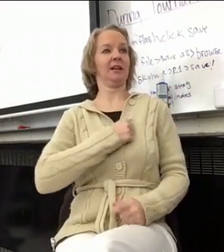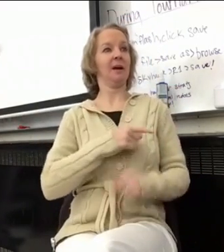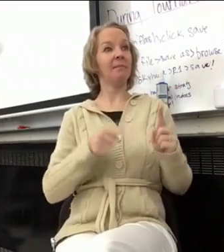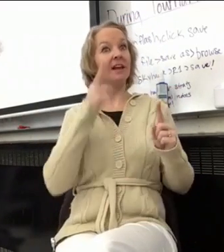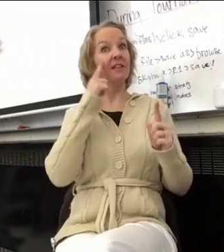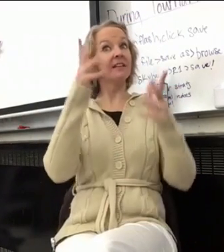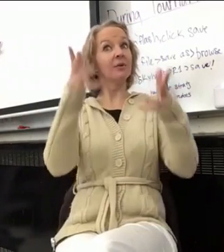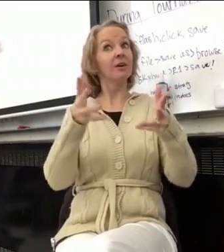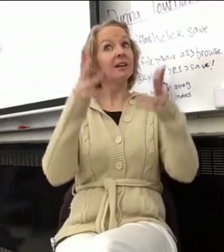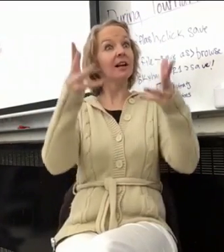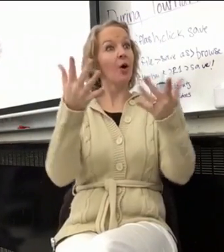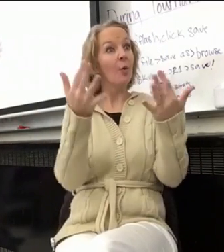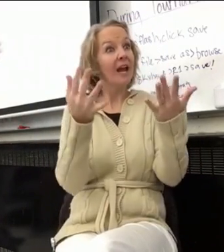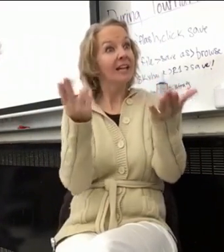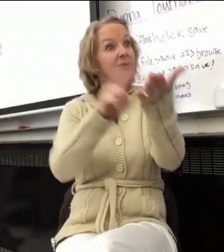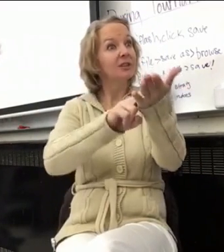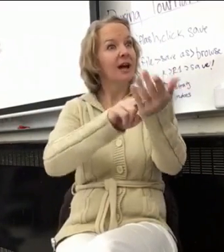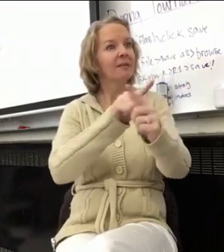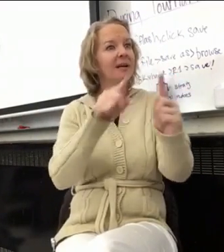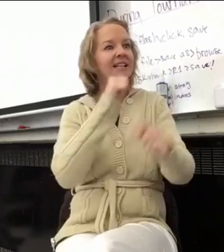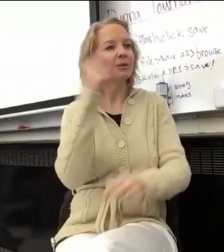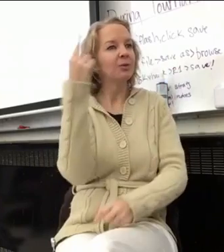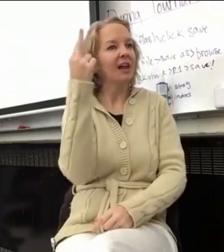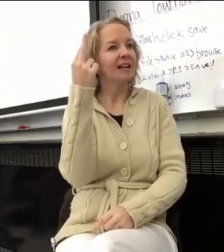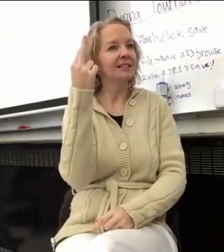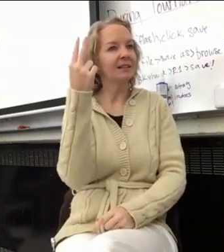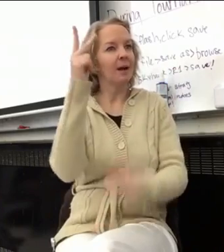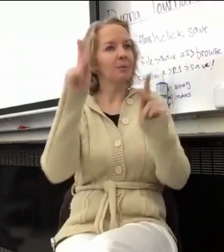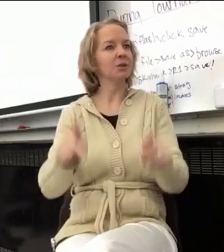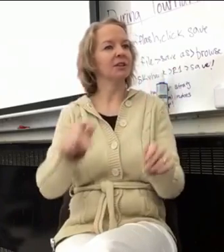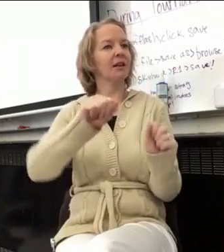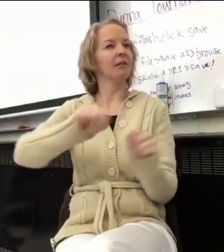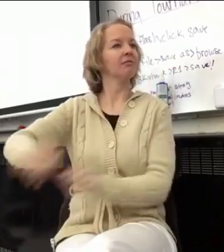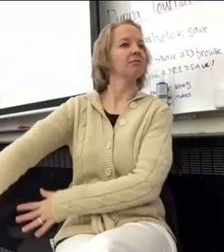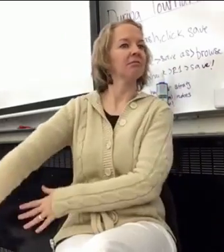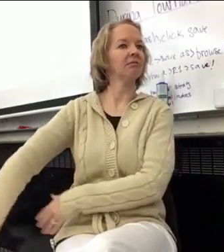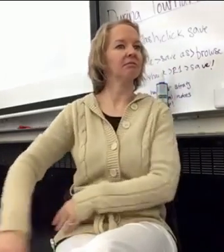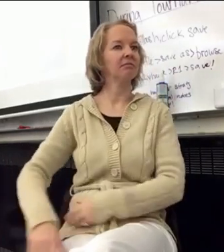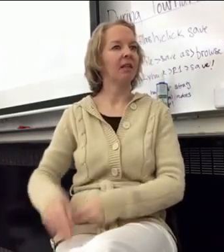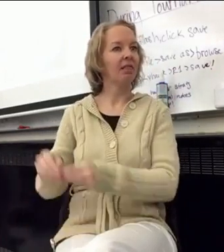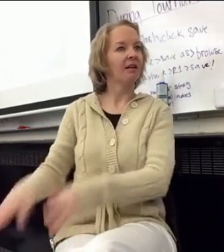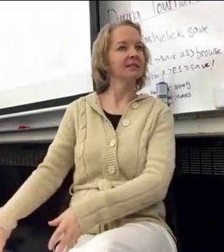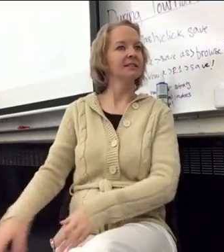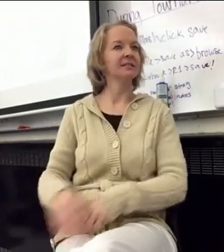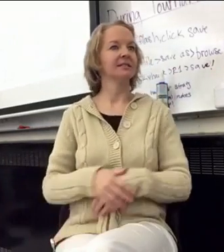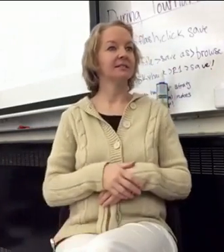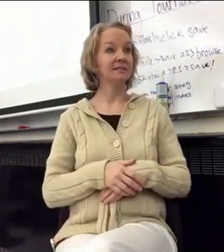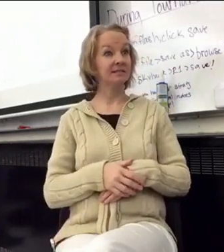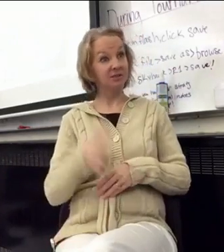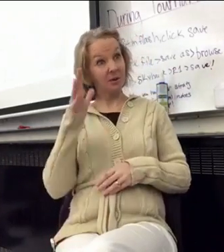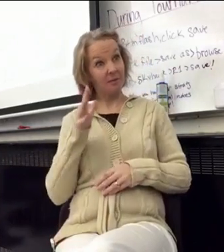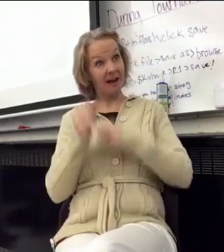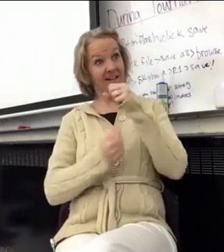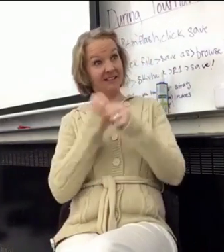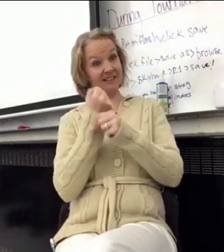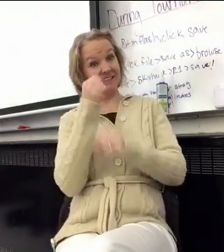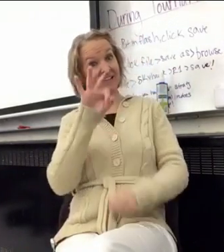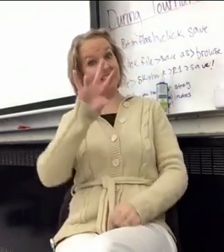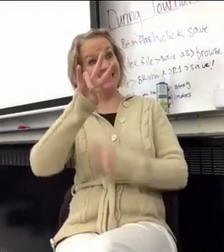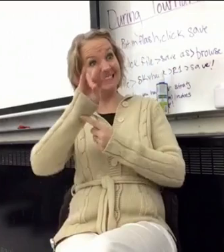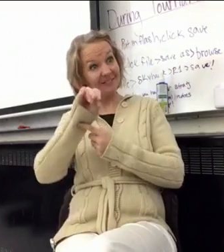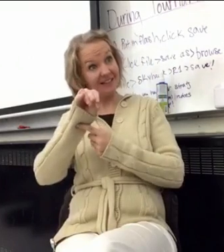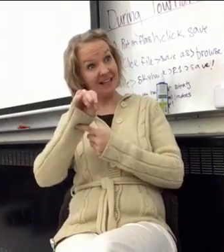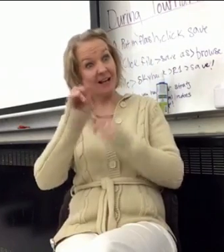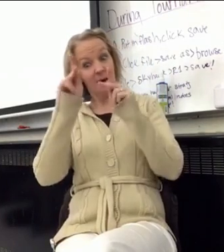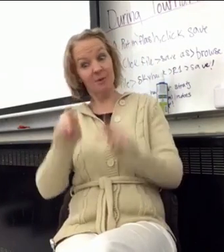there waiting to be signed. He didn't realize that somebody had given it away as a souvenir and it got lost. Back in 1970, it was found